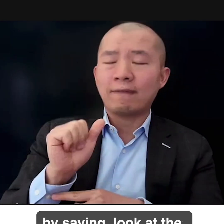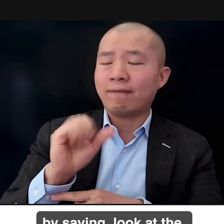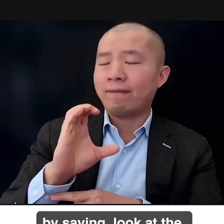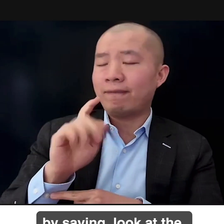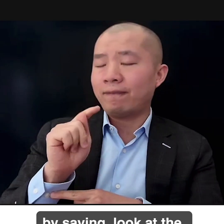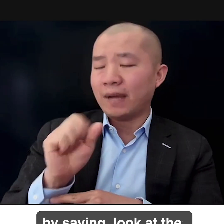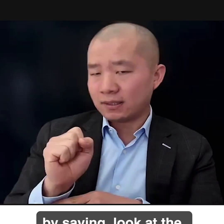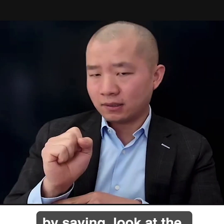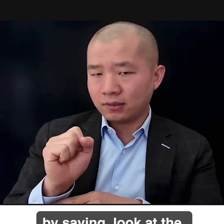facts.